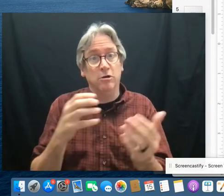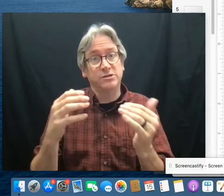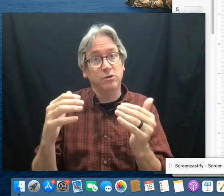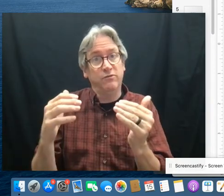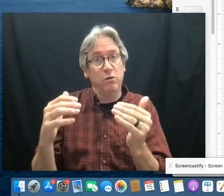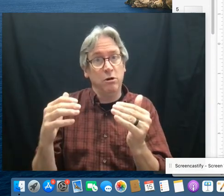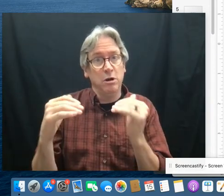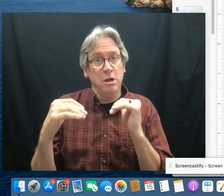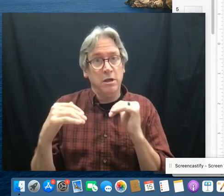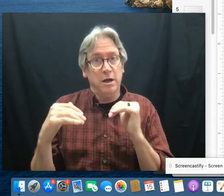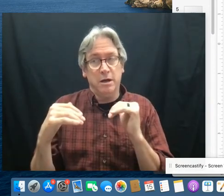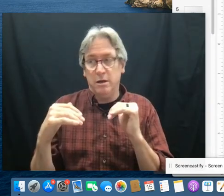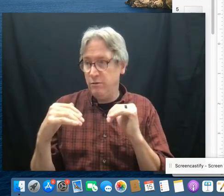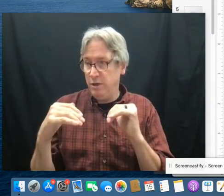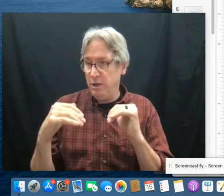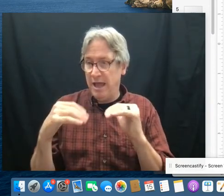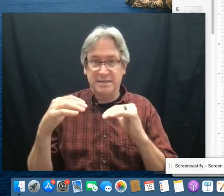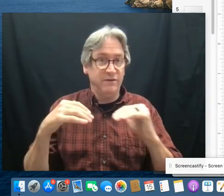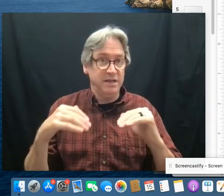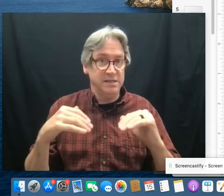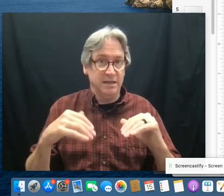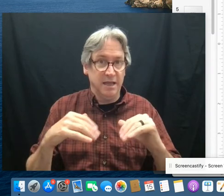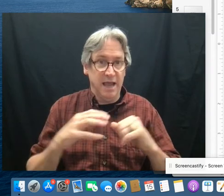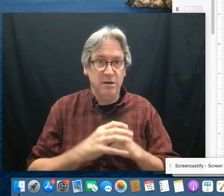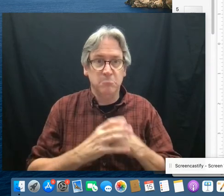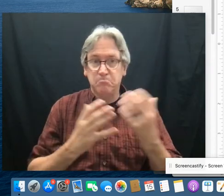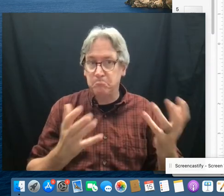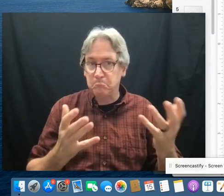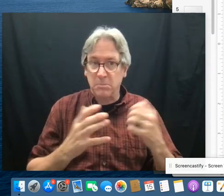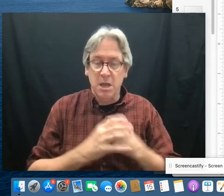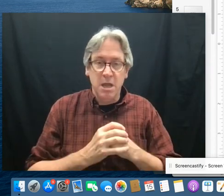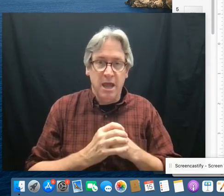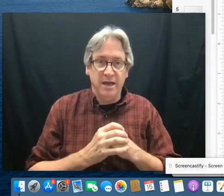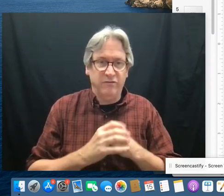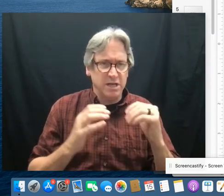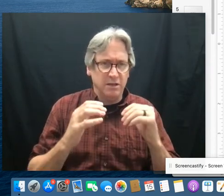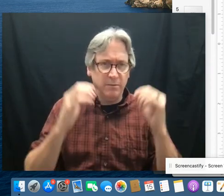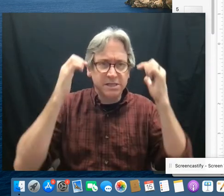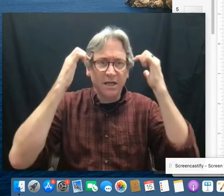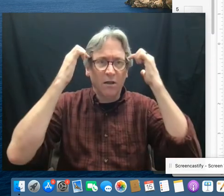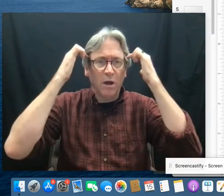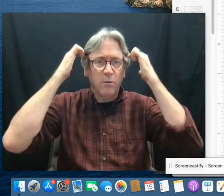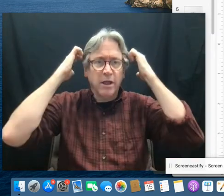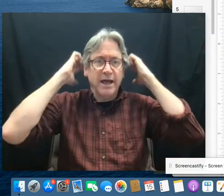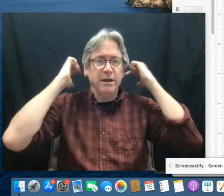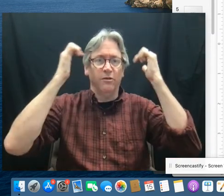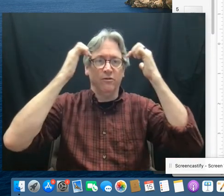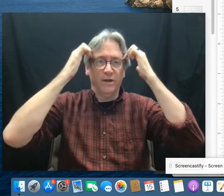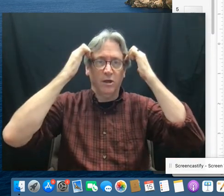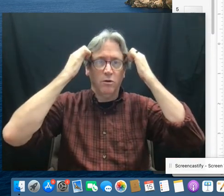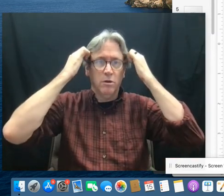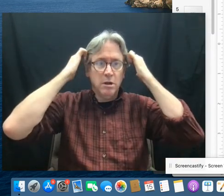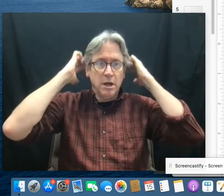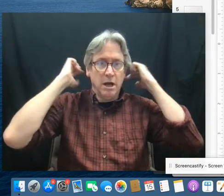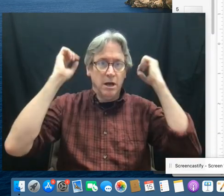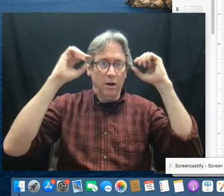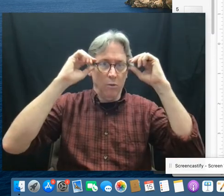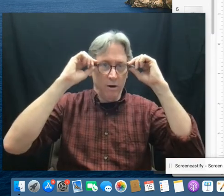and also for the activities at the end. And if there's anything missing, I will add another